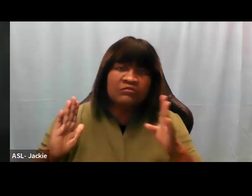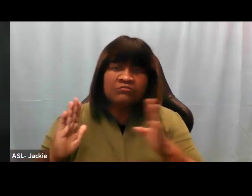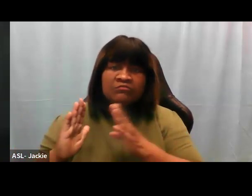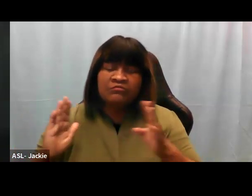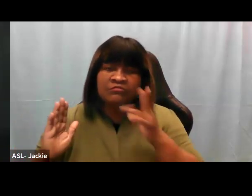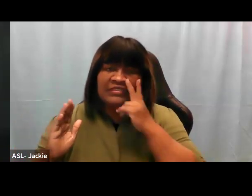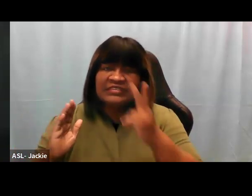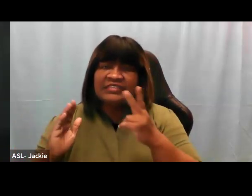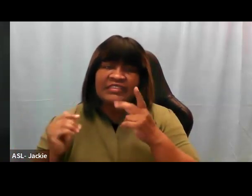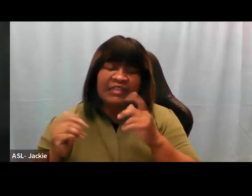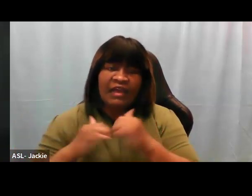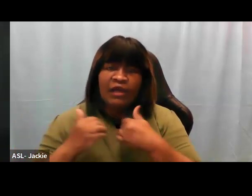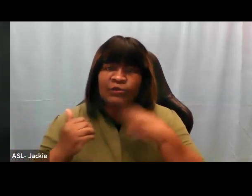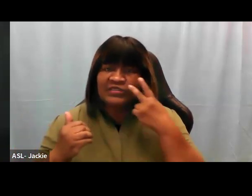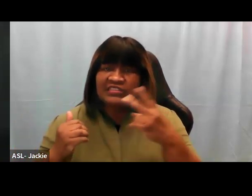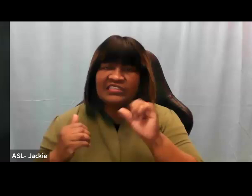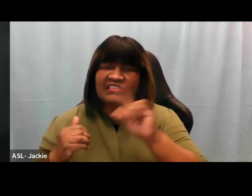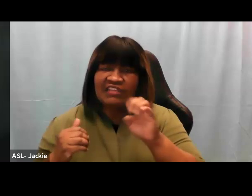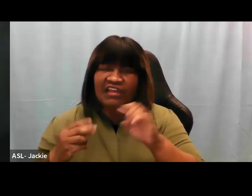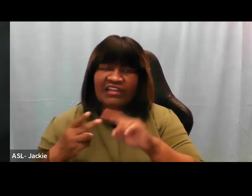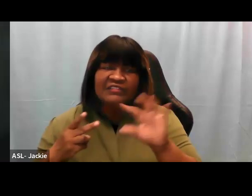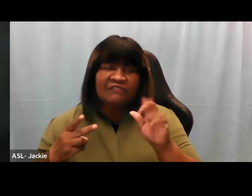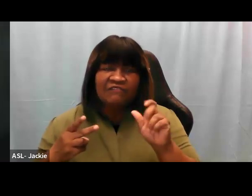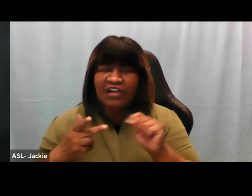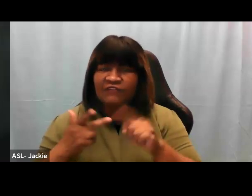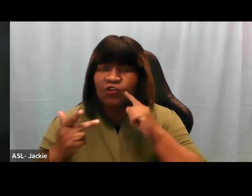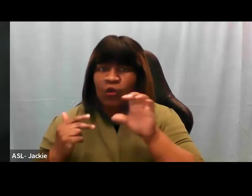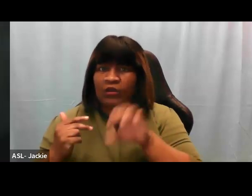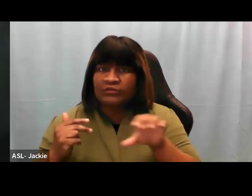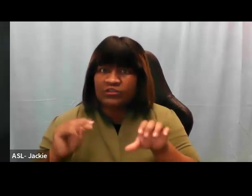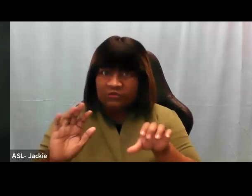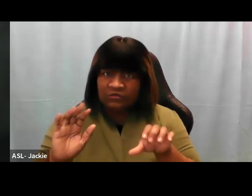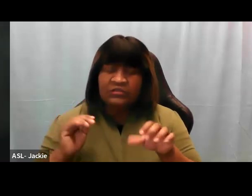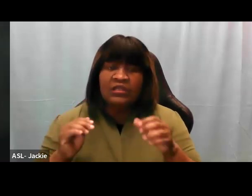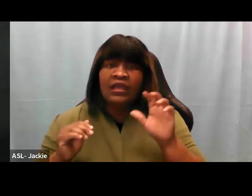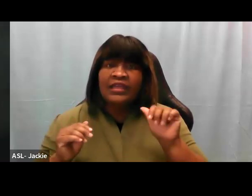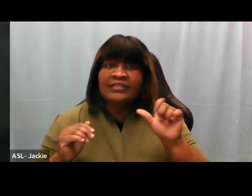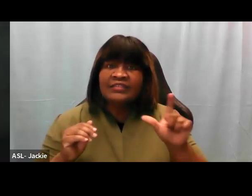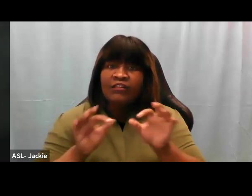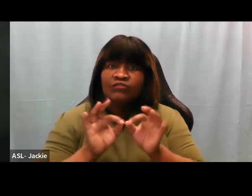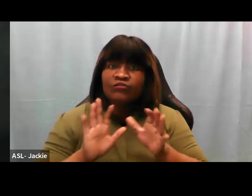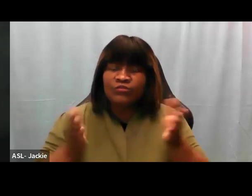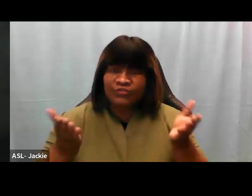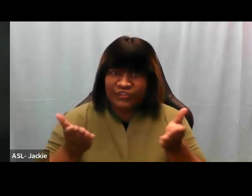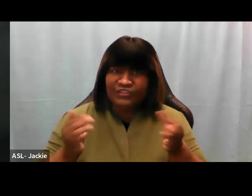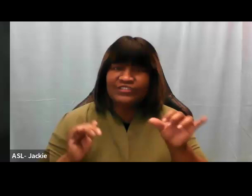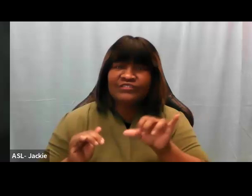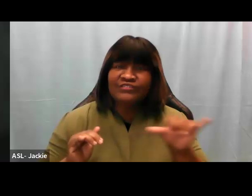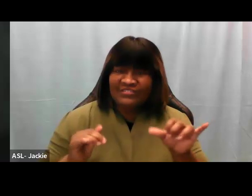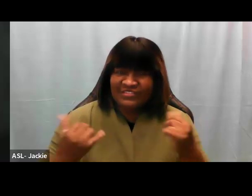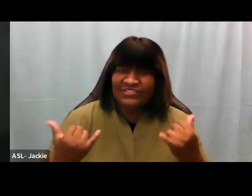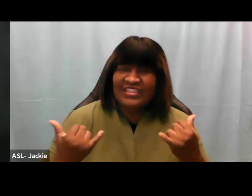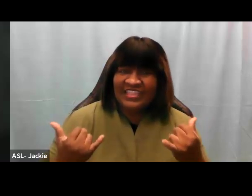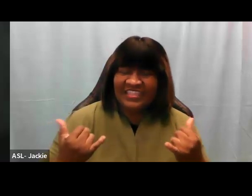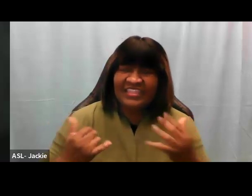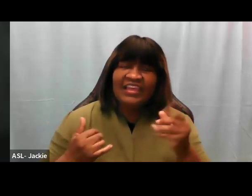the view, size, font of captionings. ASL interpreters are also present today